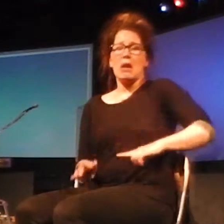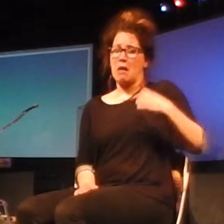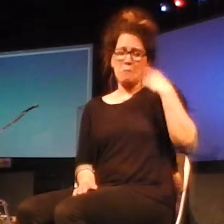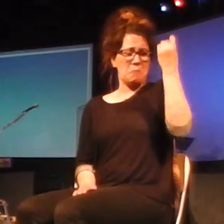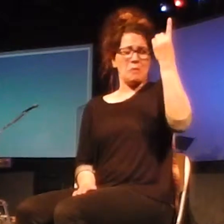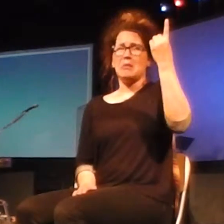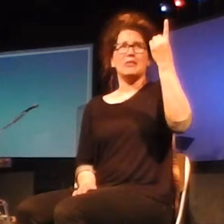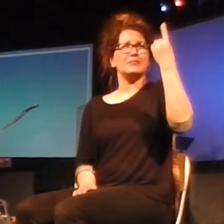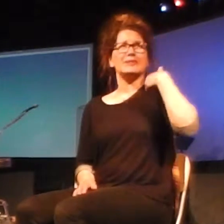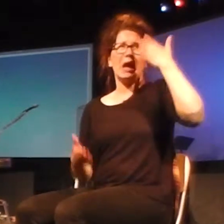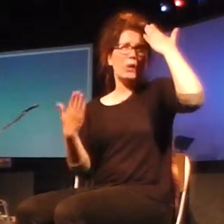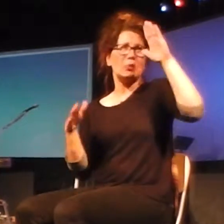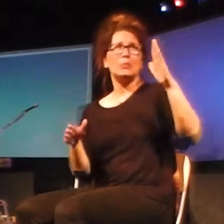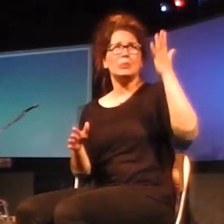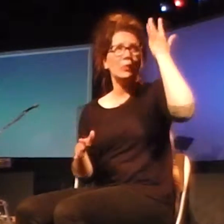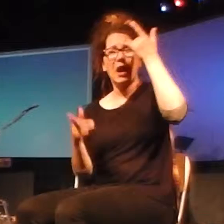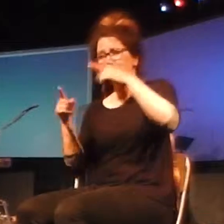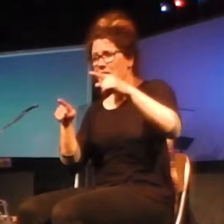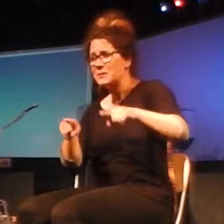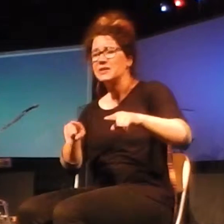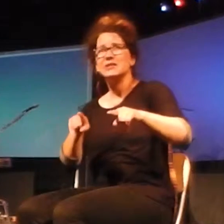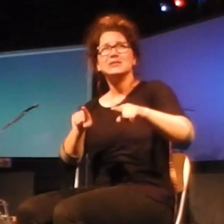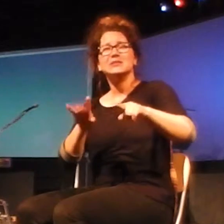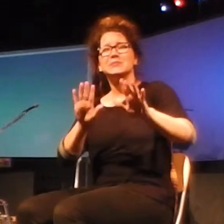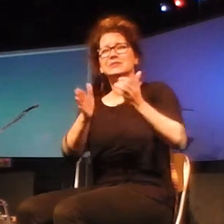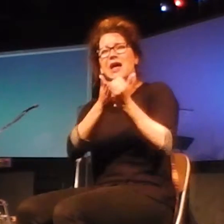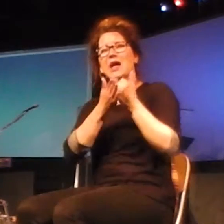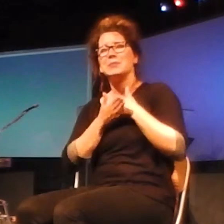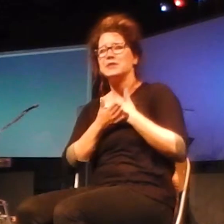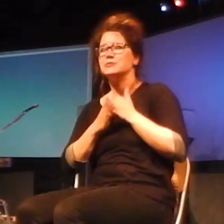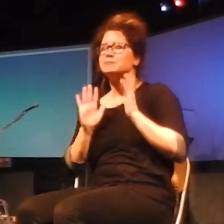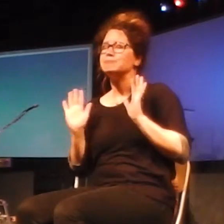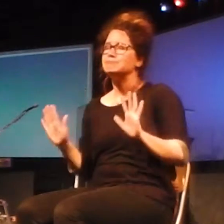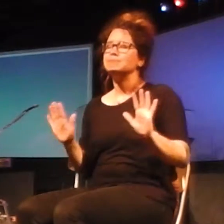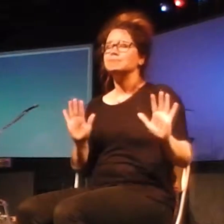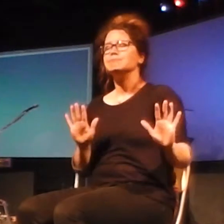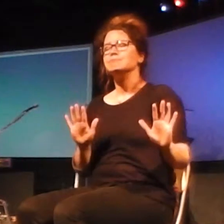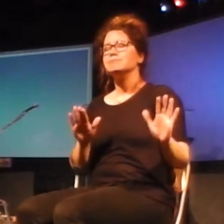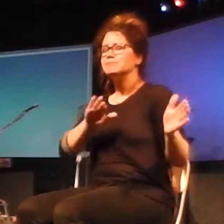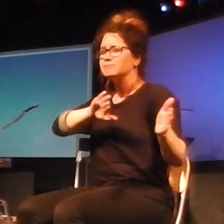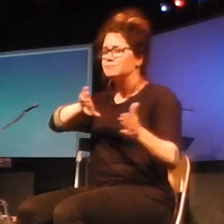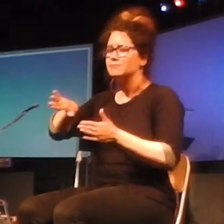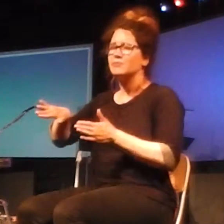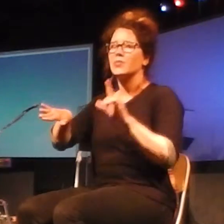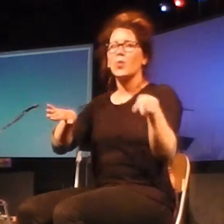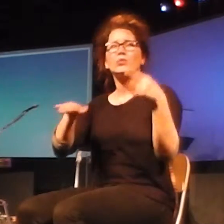why this is happening. Lord, would you make me indifferent to anything but your will?